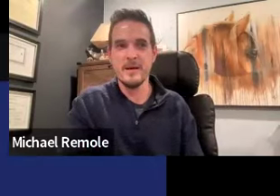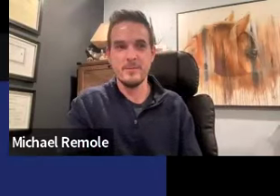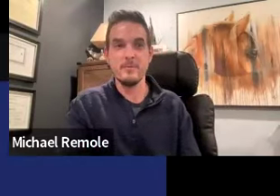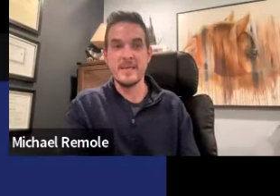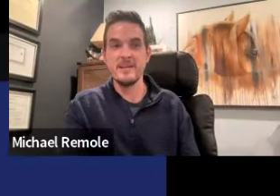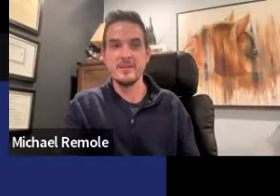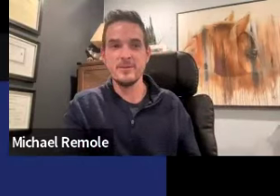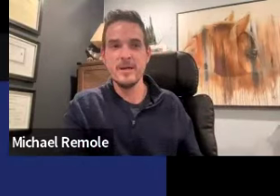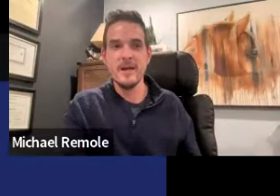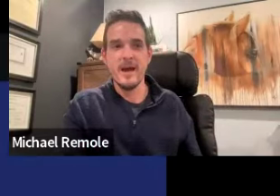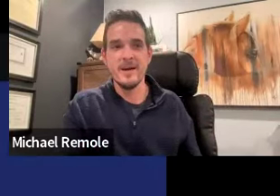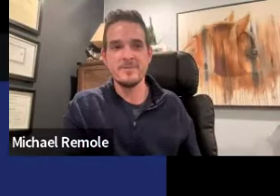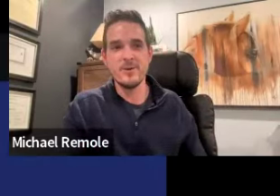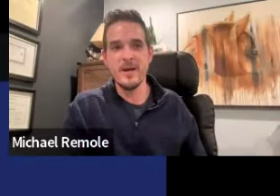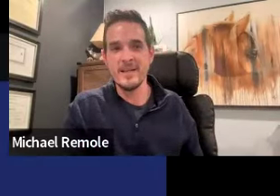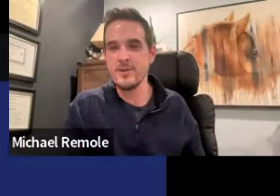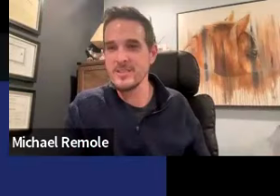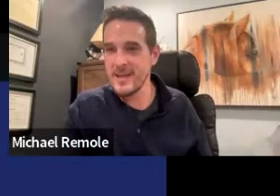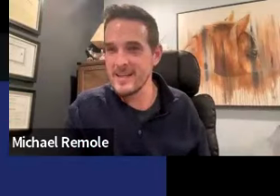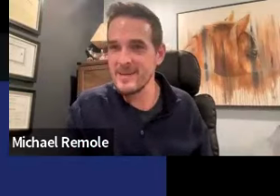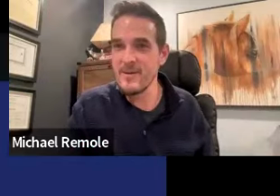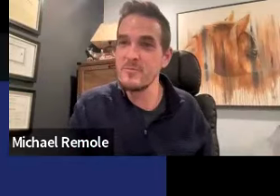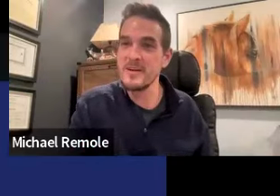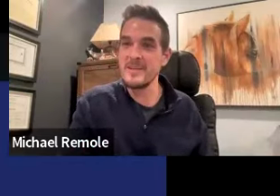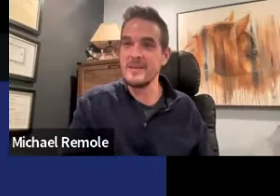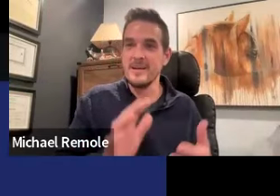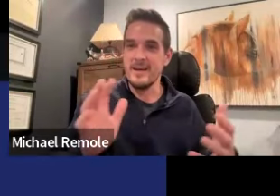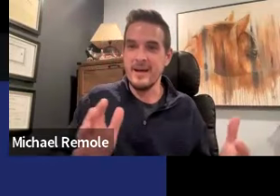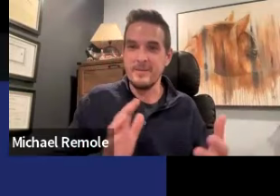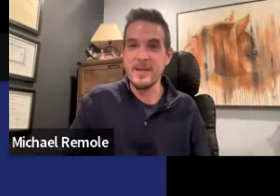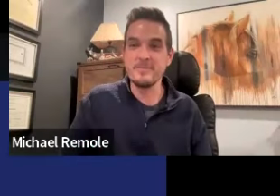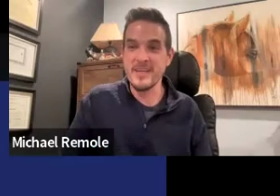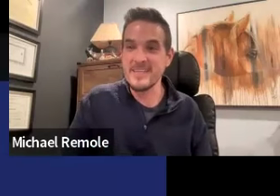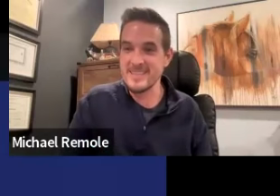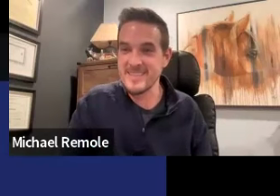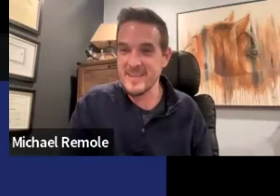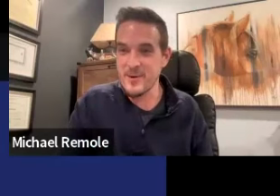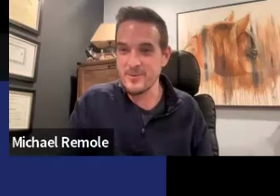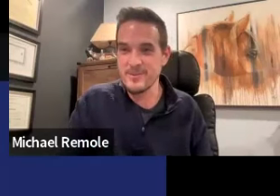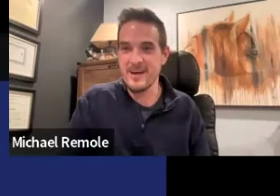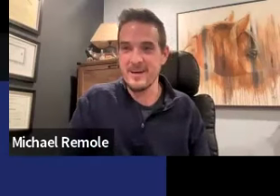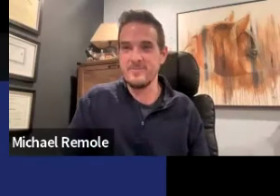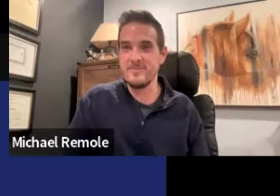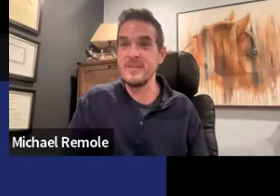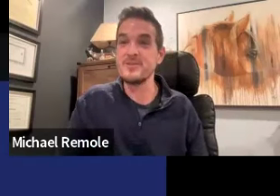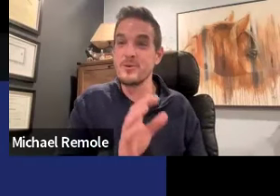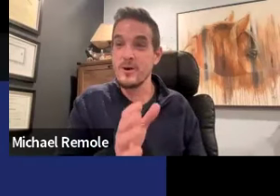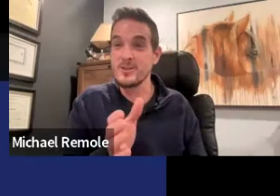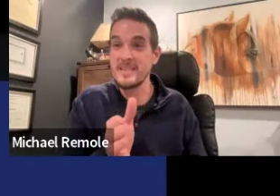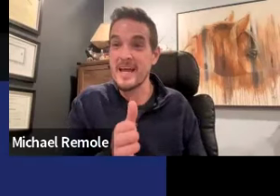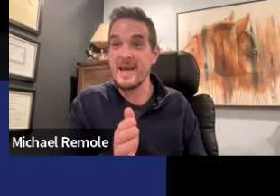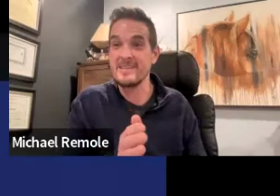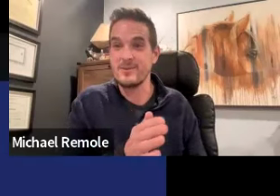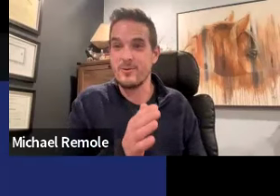do, that we can do. So, and just to kind of give everybody an update because this kiddo, these